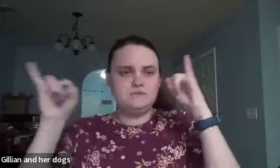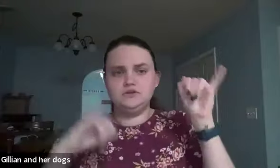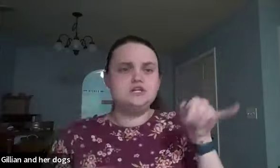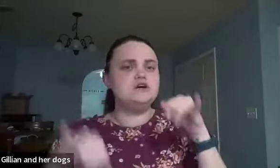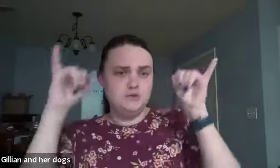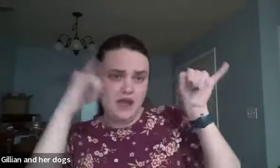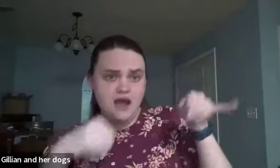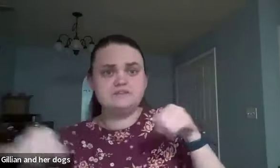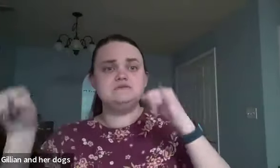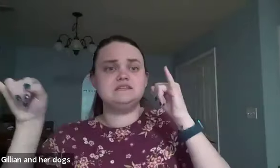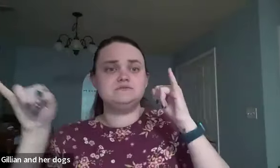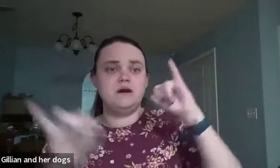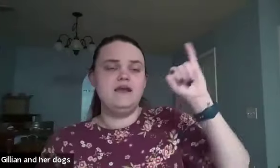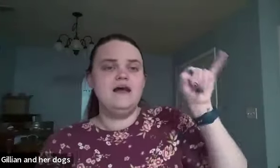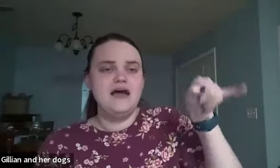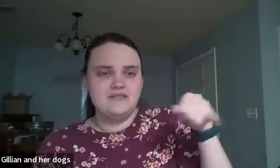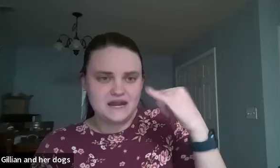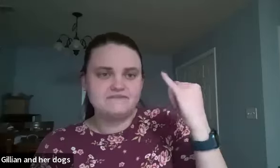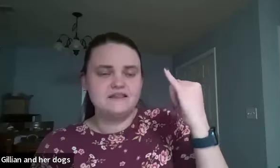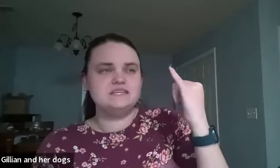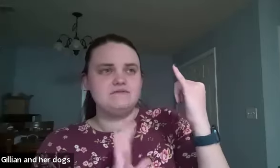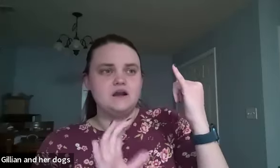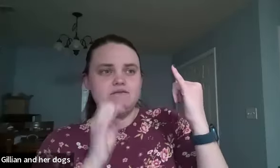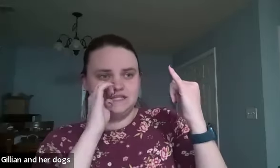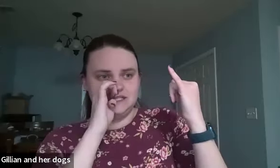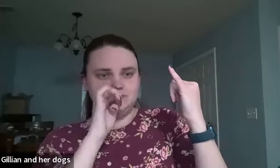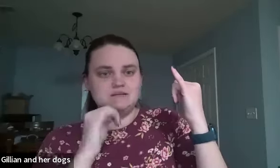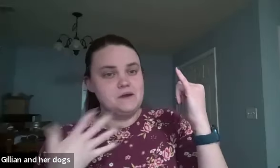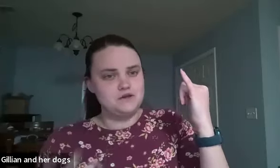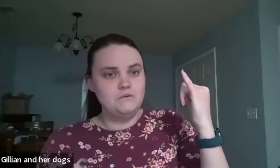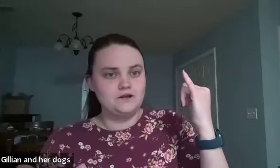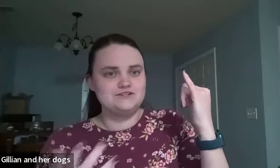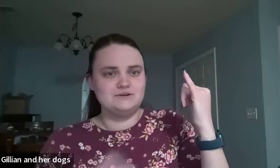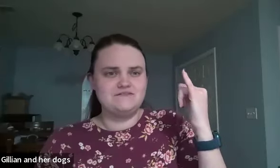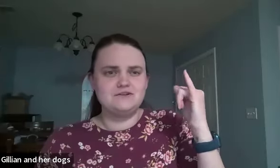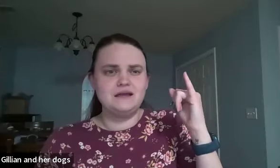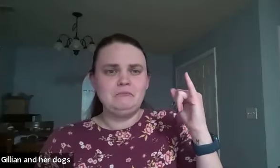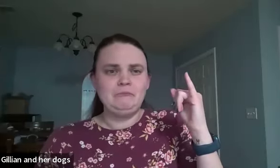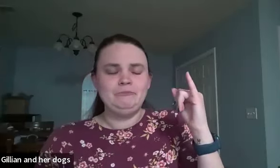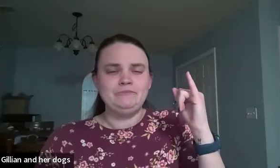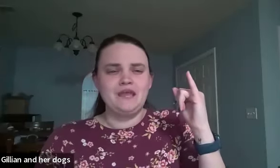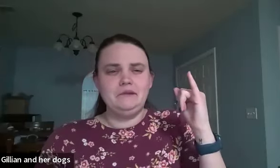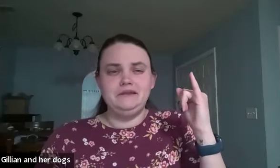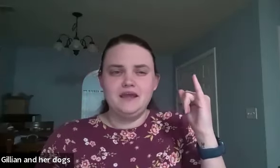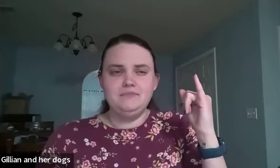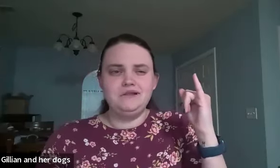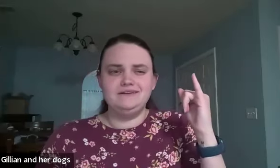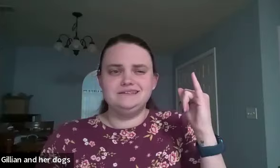tell people, no, no, no, you have to do it this way. And then I finally was having a conversation with some of my coworkers who are deaf, and they're like, I mean, yeah, but like, it's